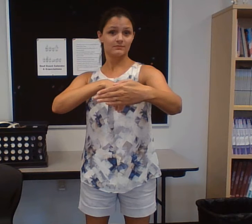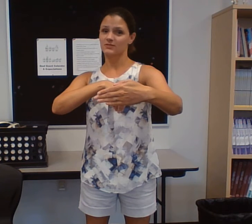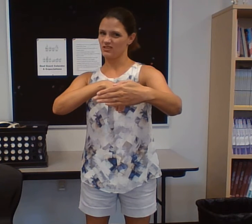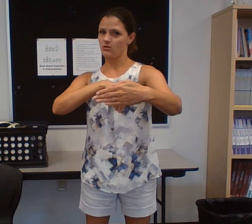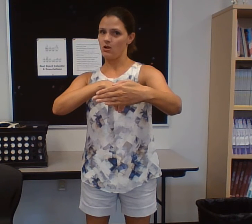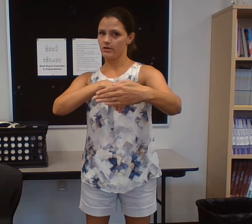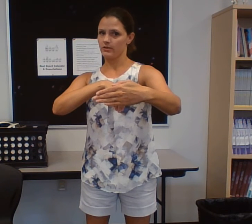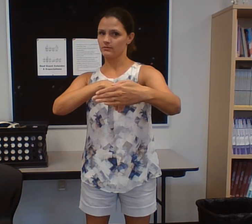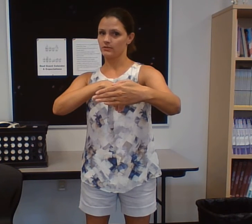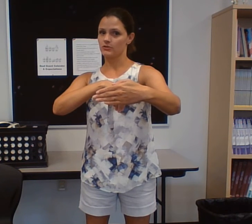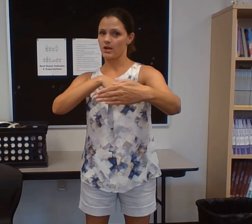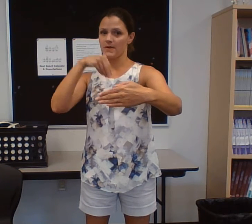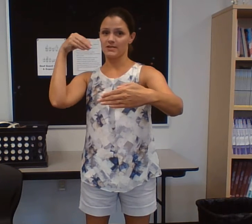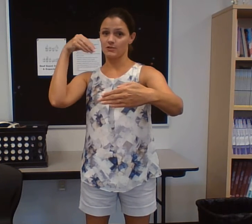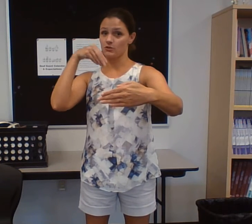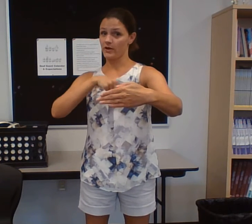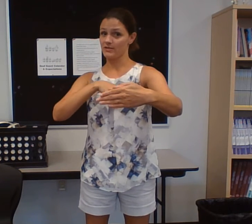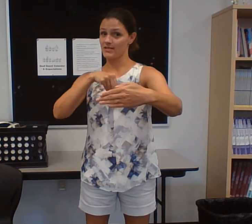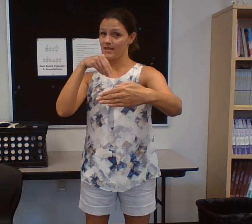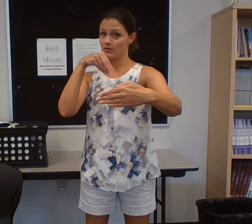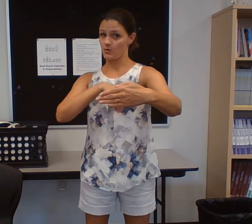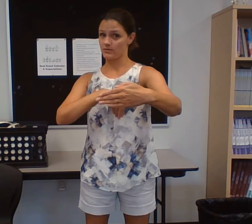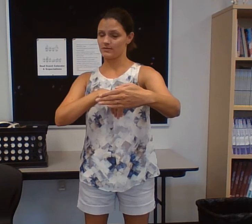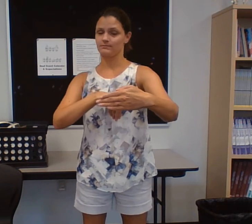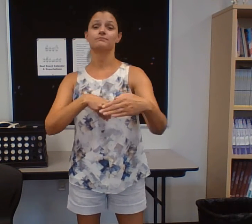A little harder. You gotta pay attention to where this hand goes.